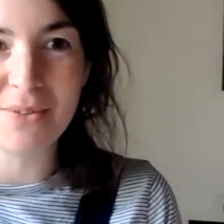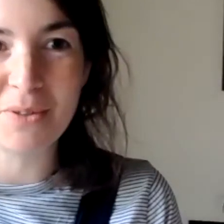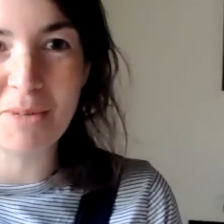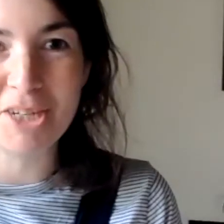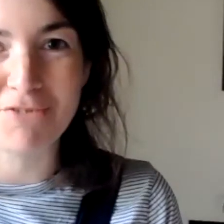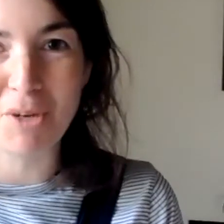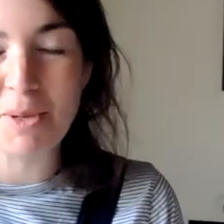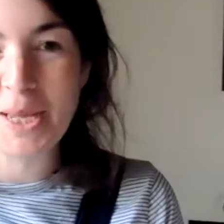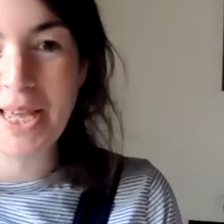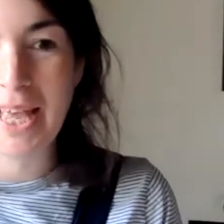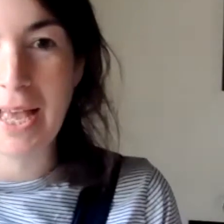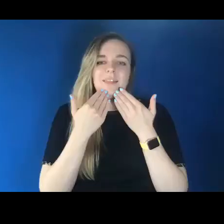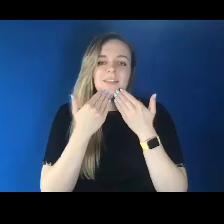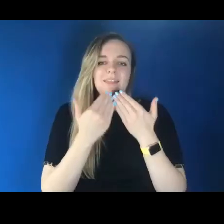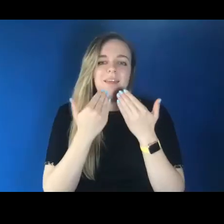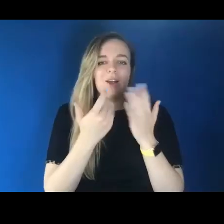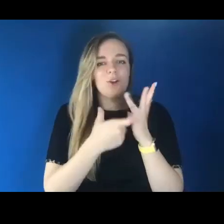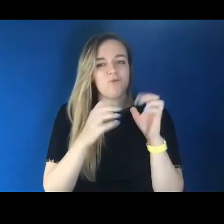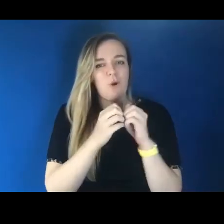Thank you so much, Rob.